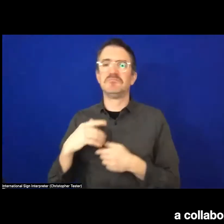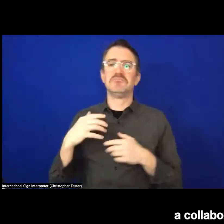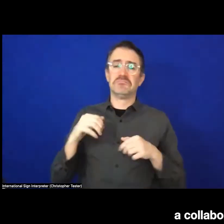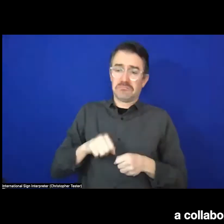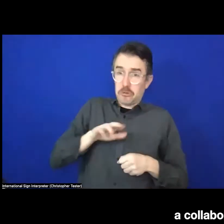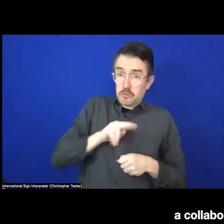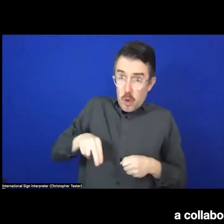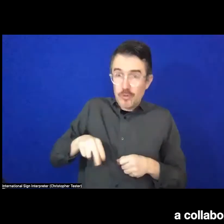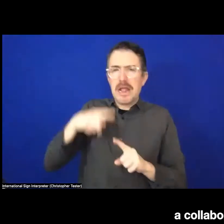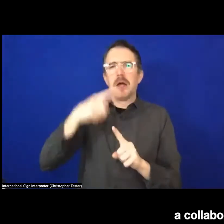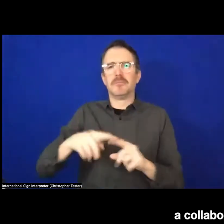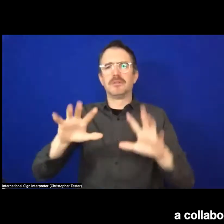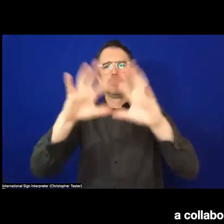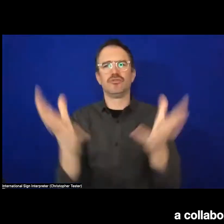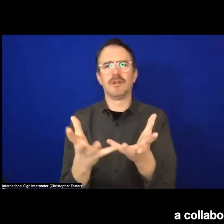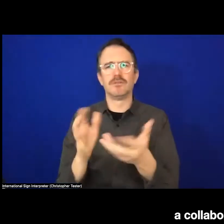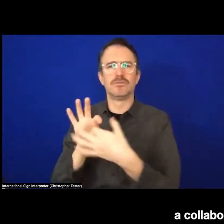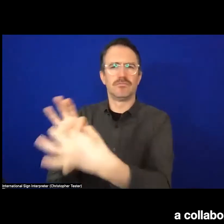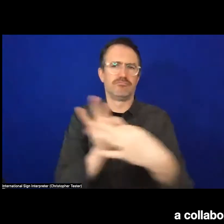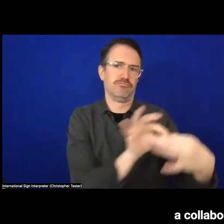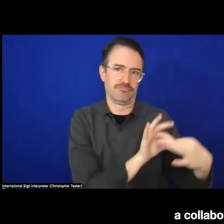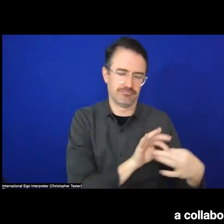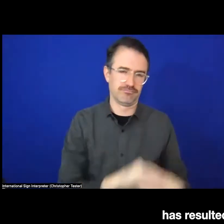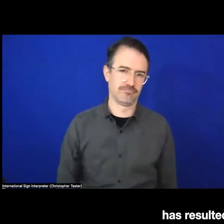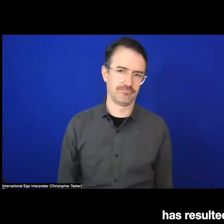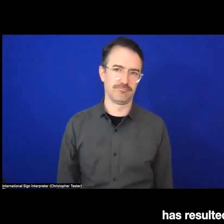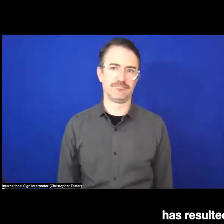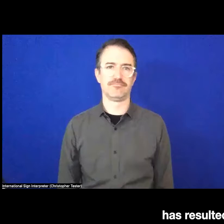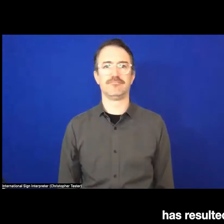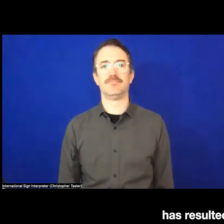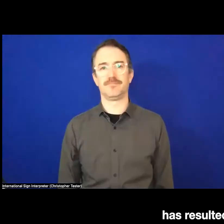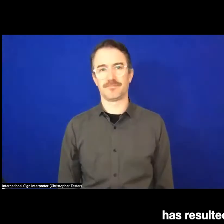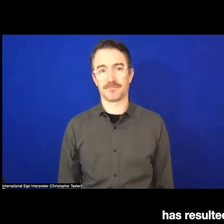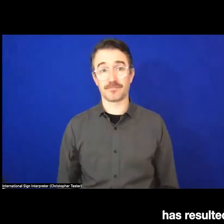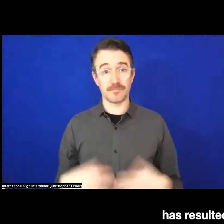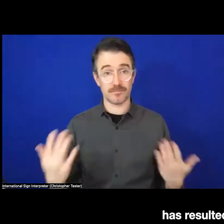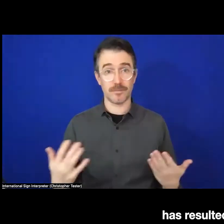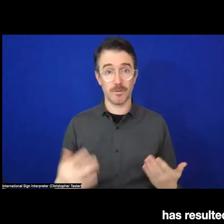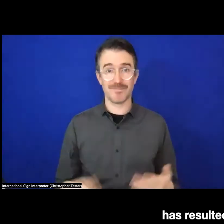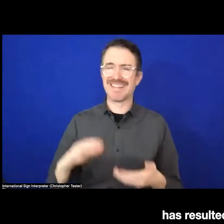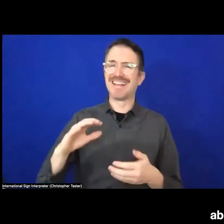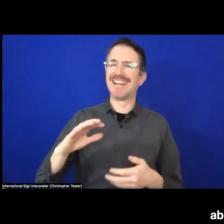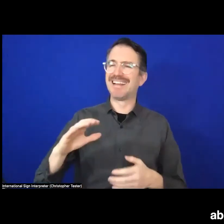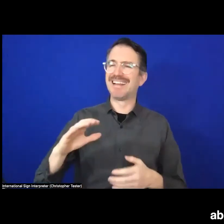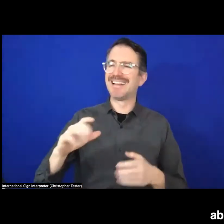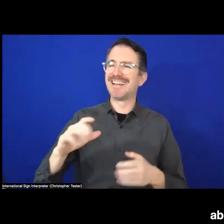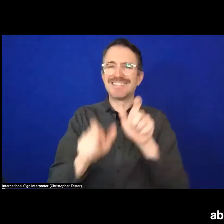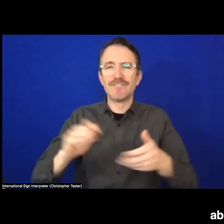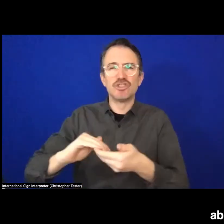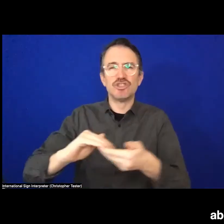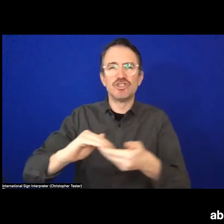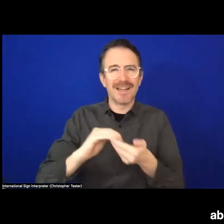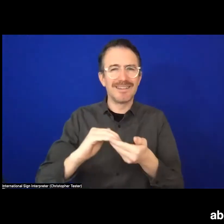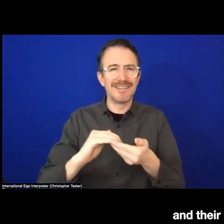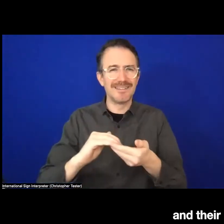NORAD's collaboration with civil society organizations over the years has resulted in a growing awareness in the aid administration about